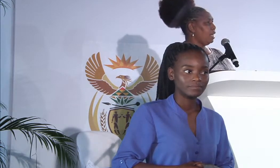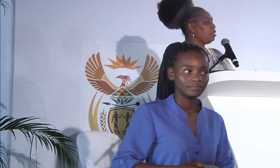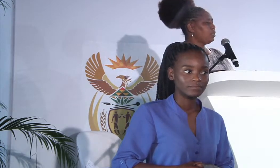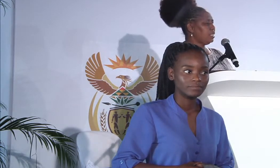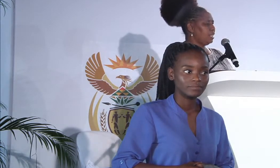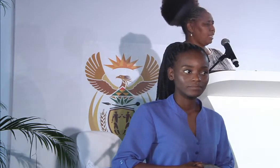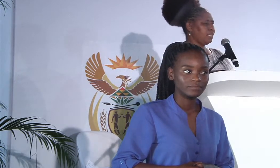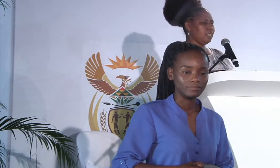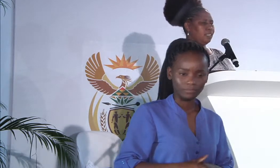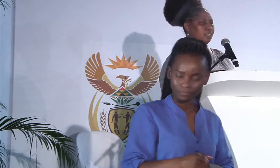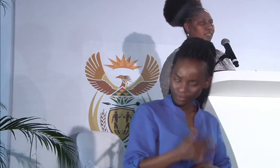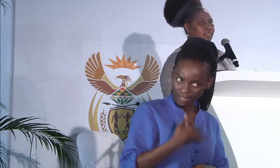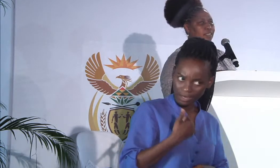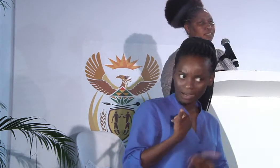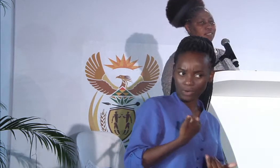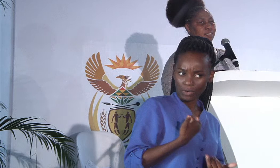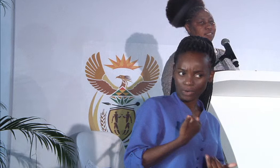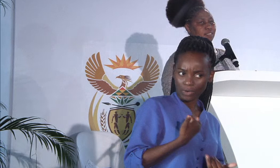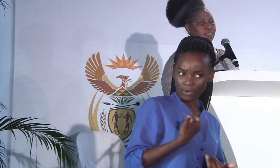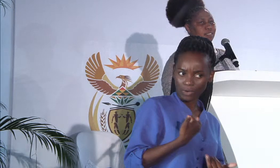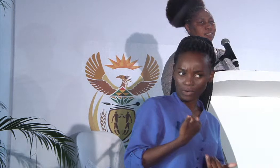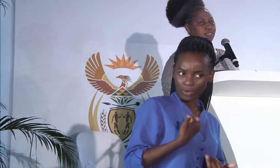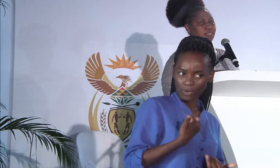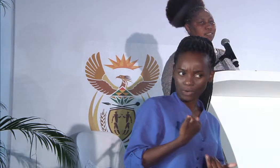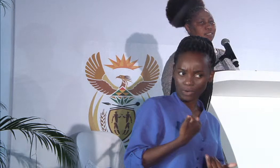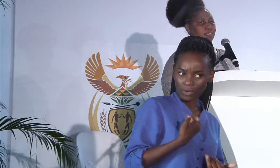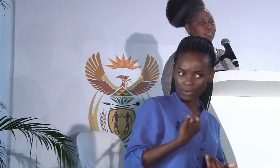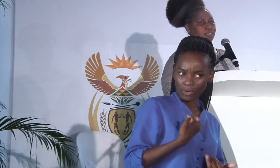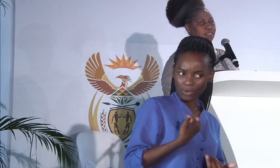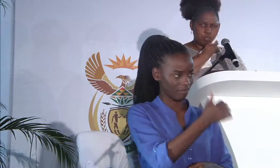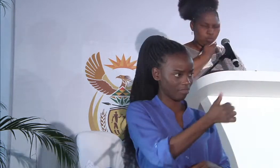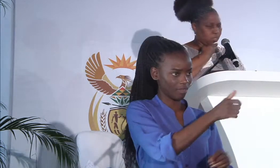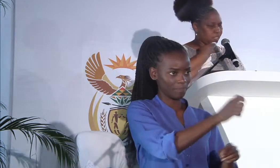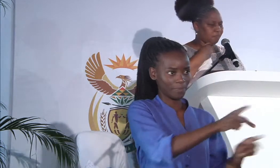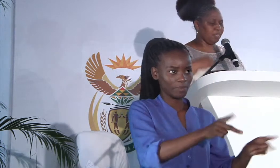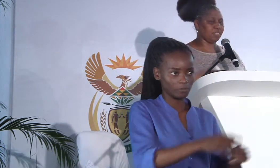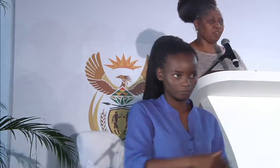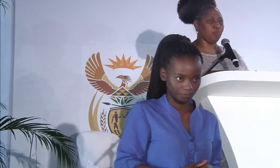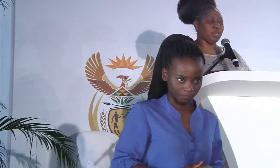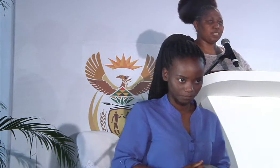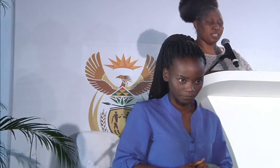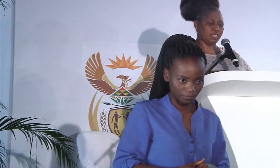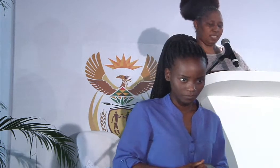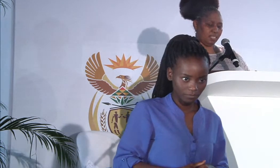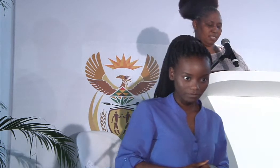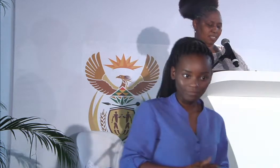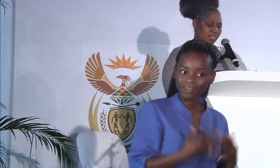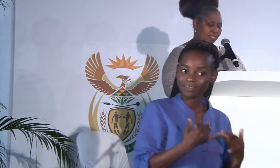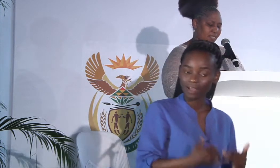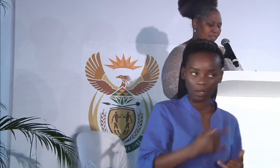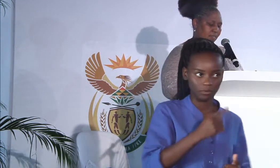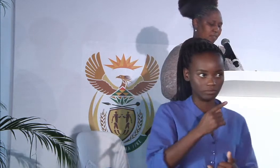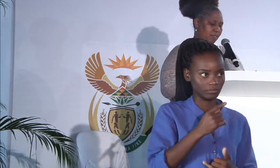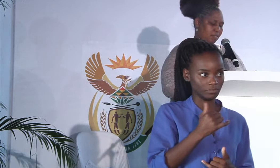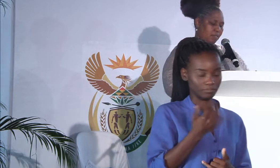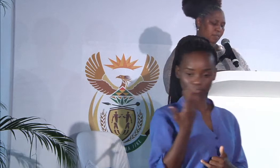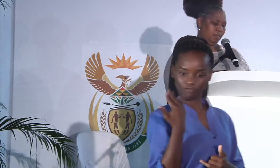And you did that. I was tasked to establish the homeless shelters.